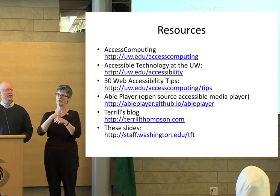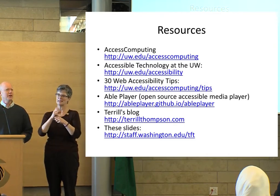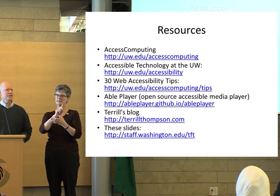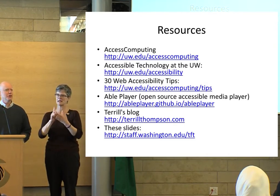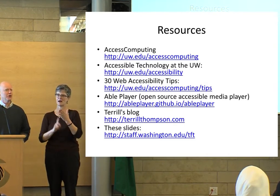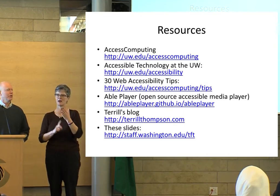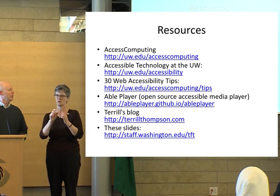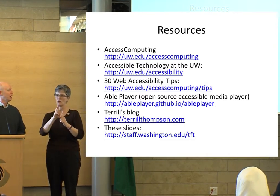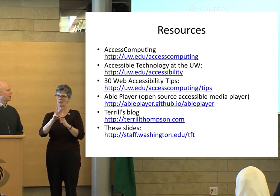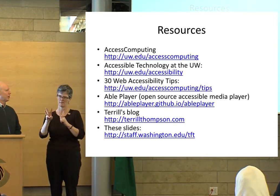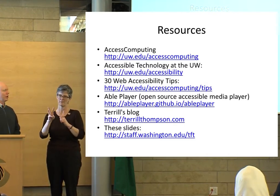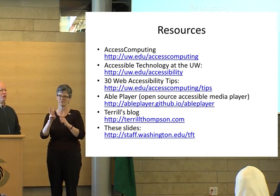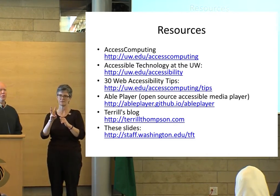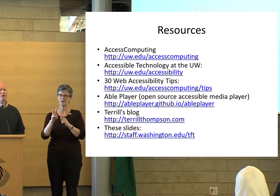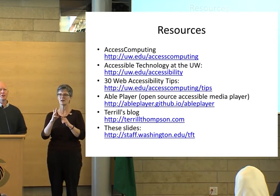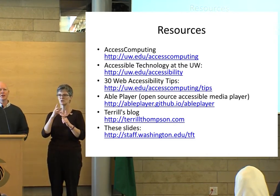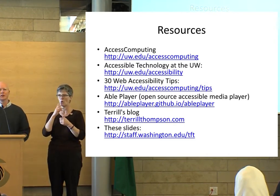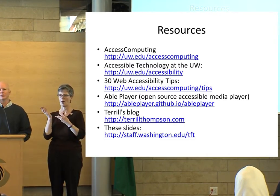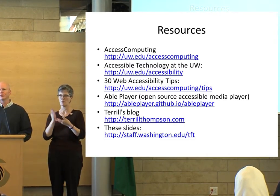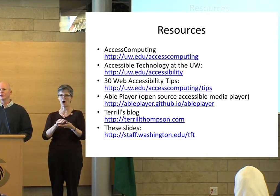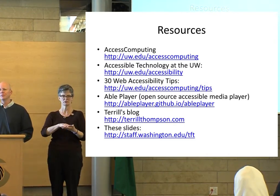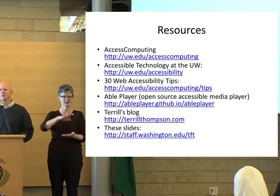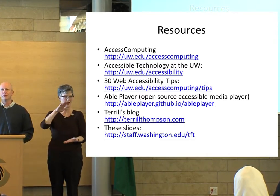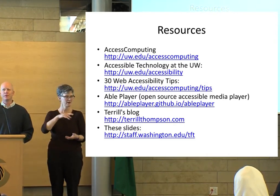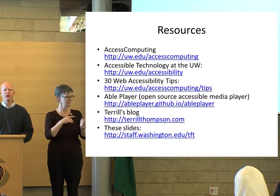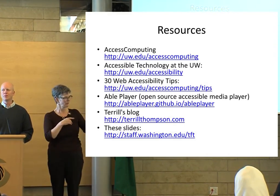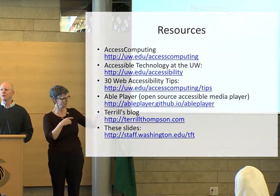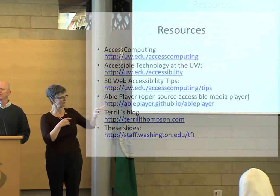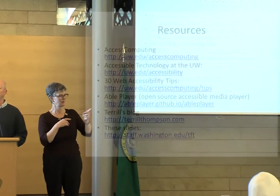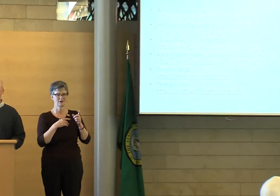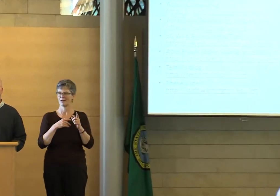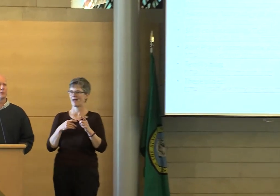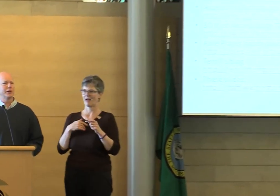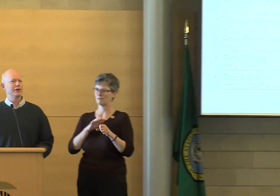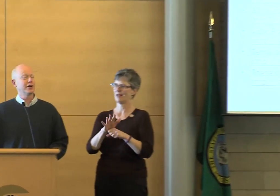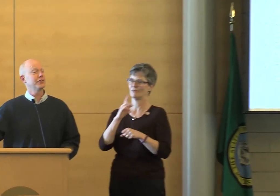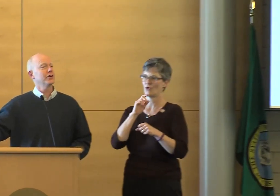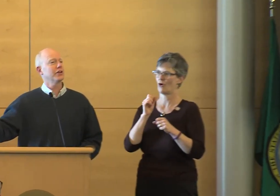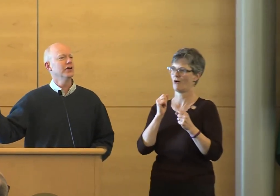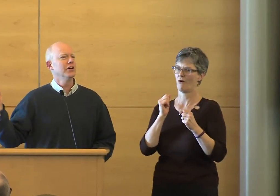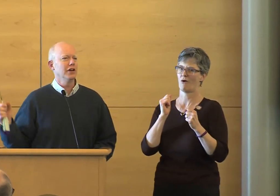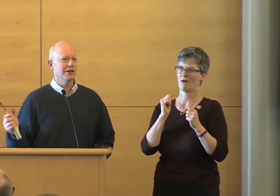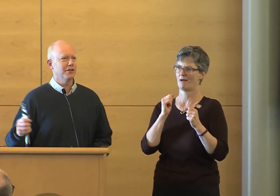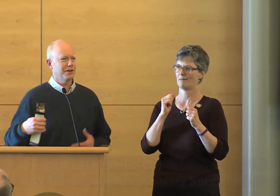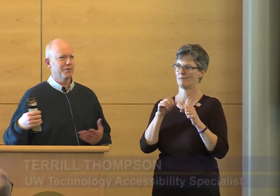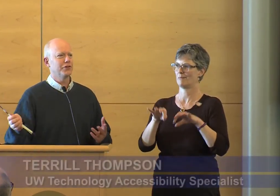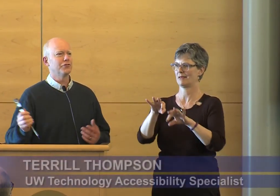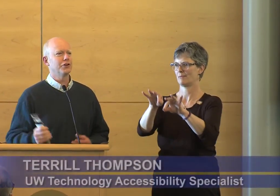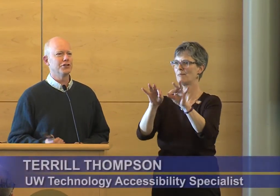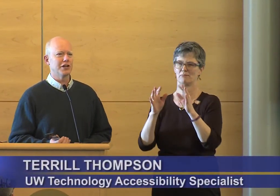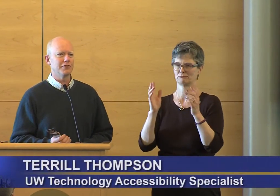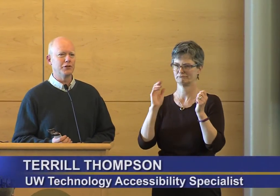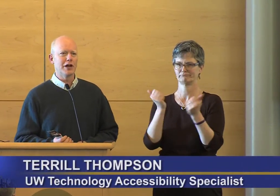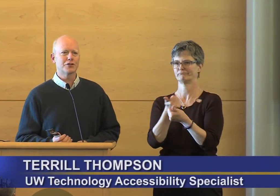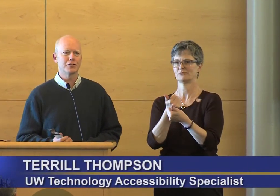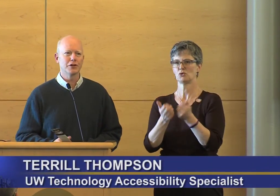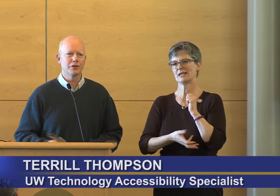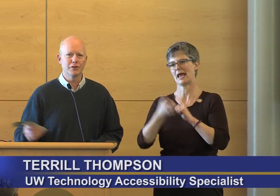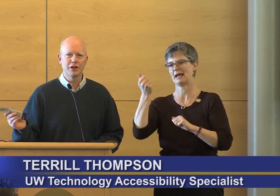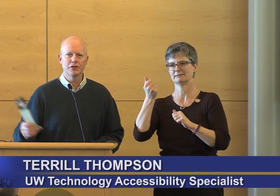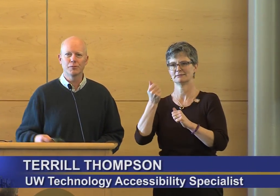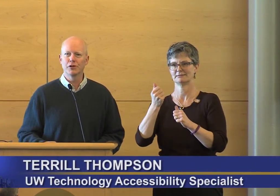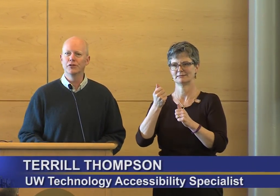access. And there's also a flyer up front, a little trifold that works as a bookmark, but also if you open it up, it's